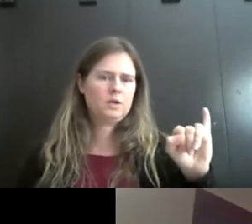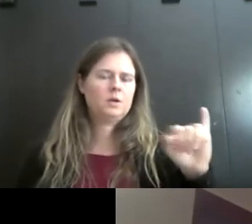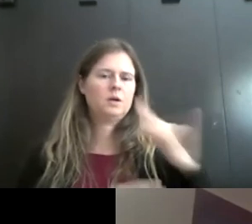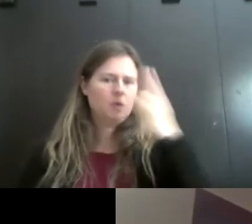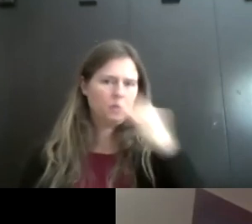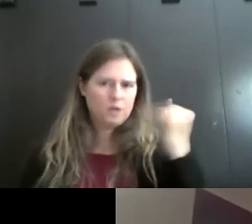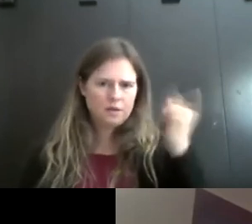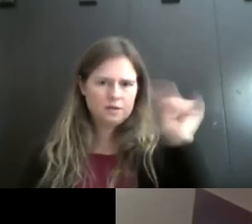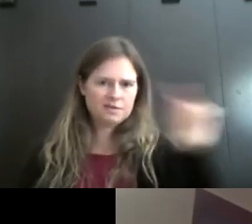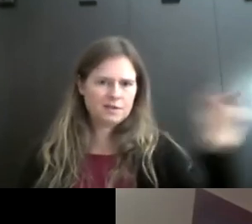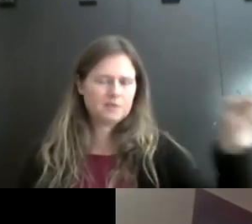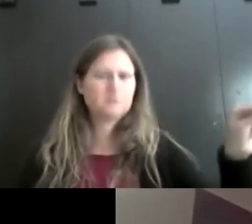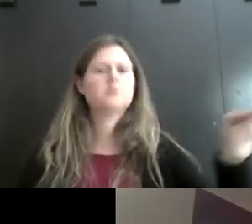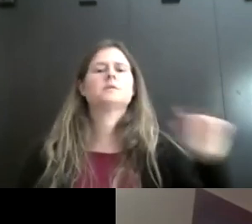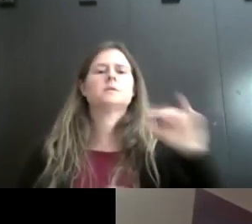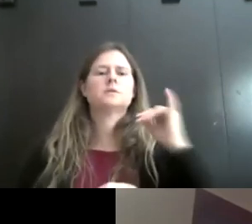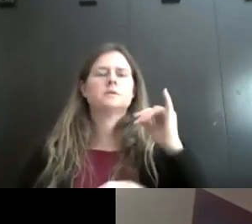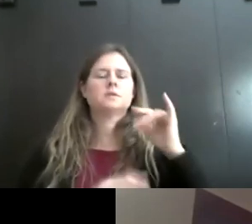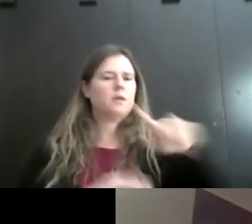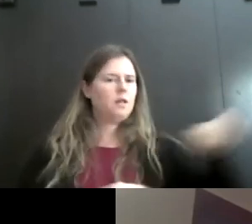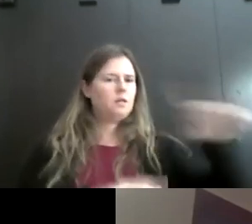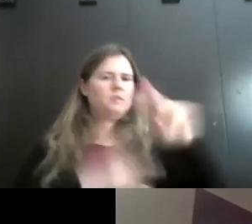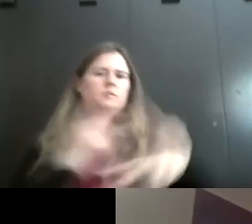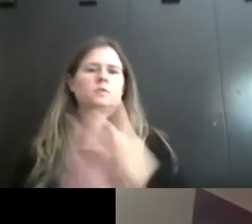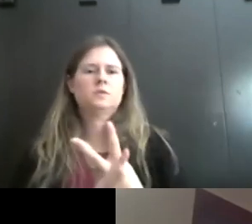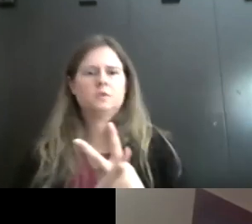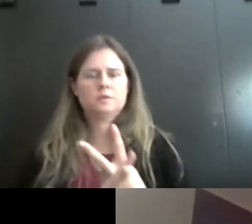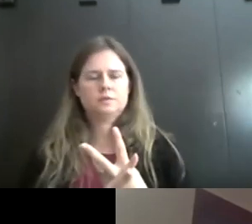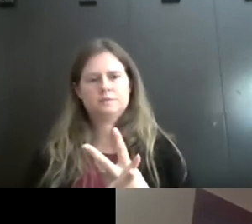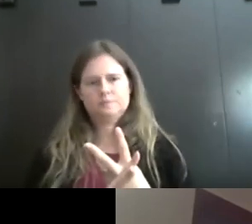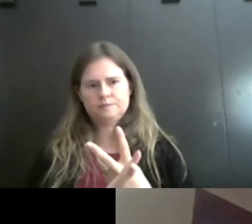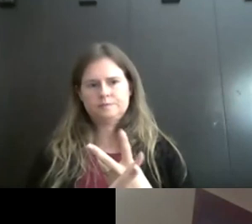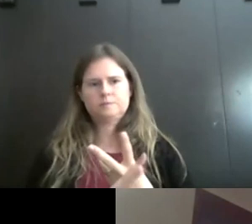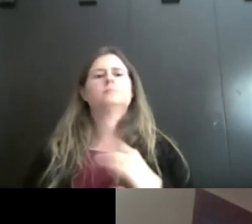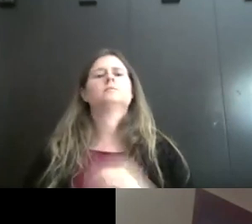people, Filipino tribal people. And I say this all the time.